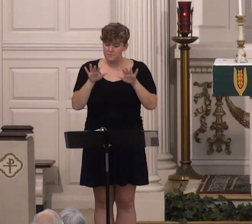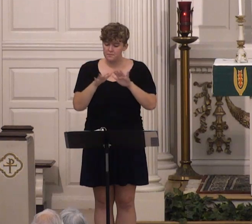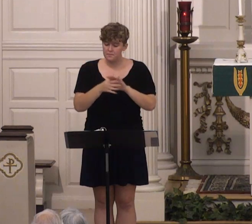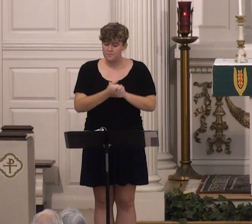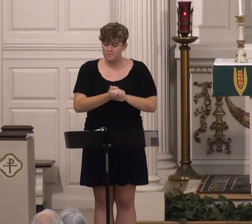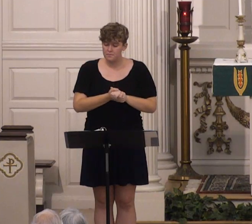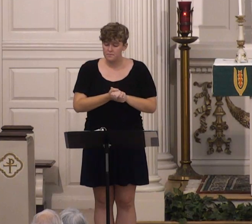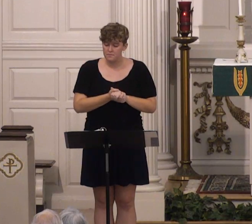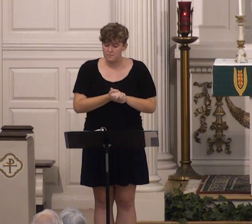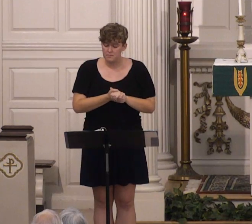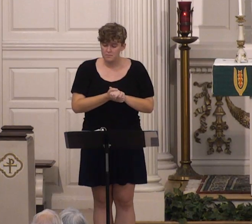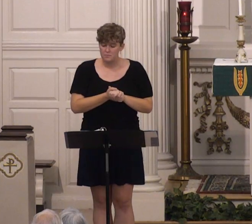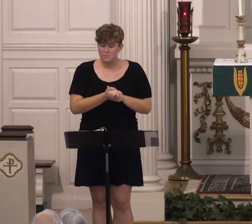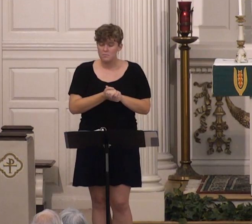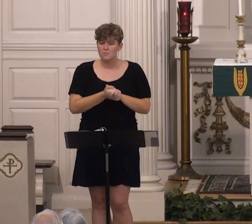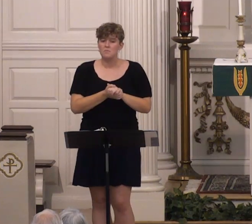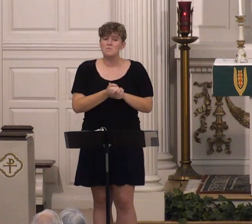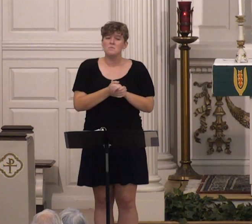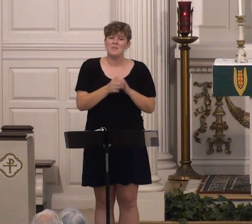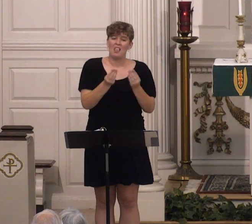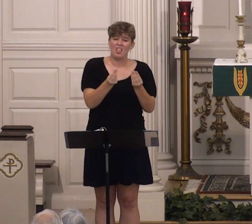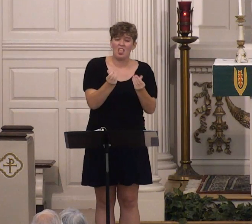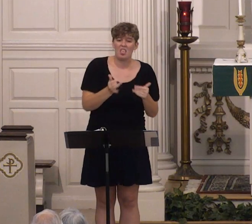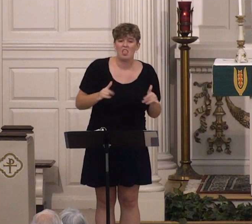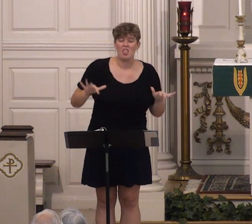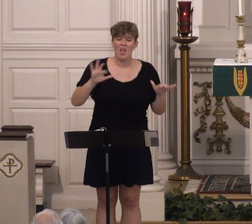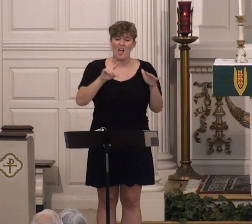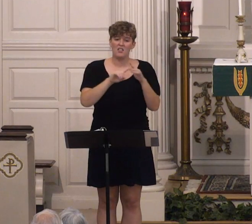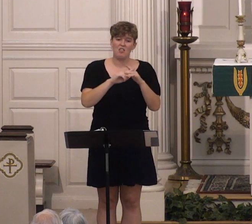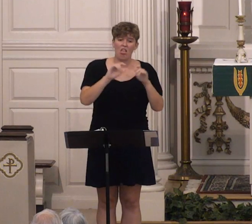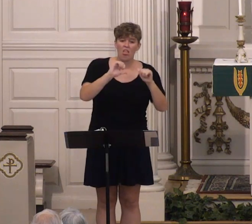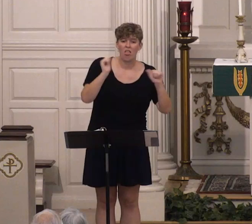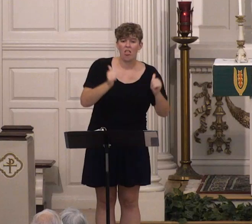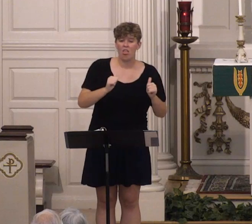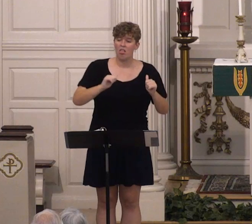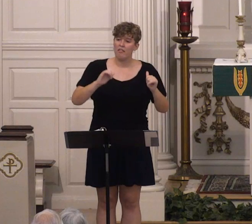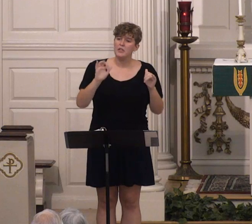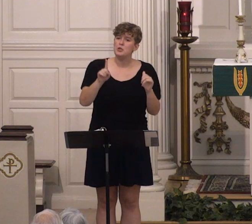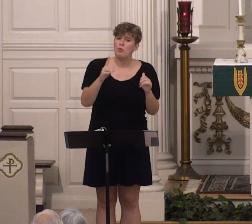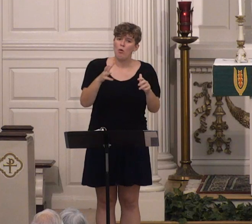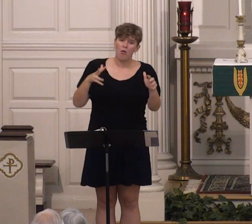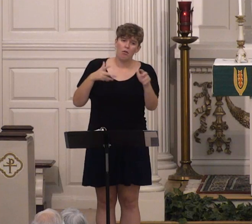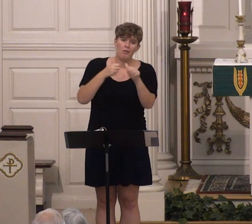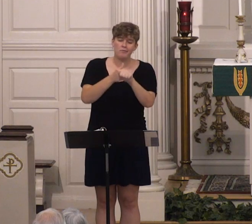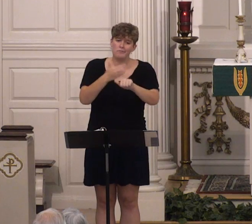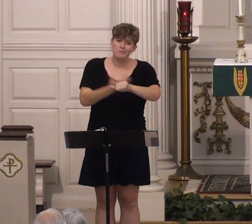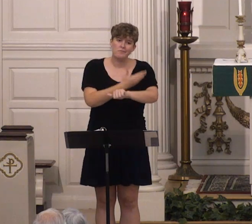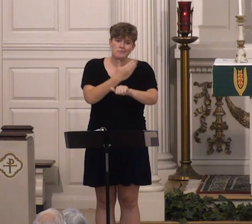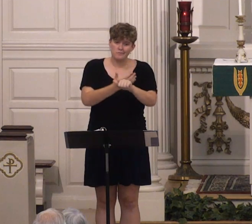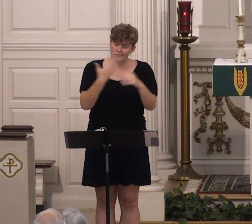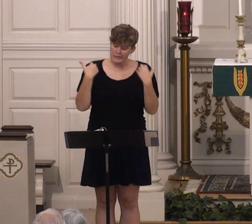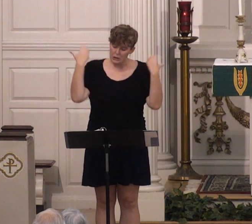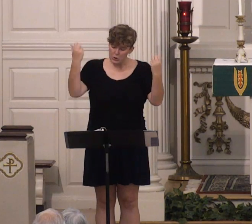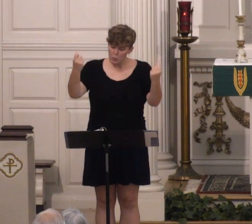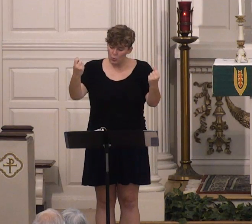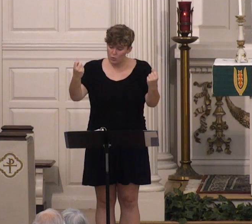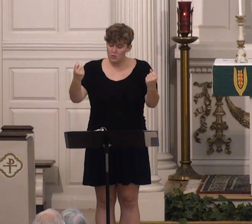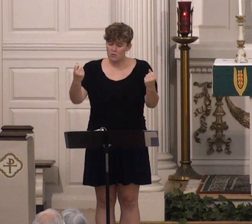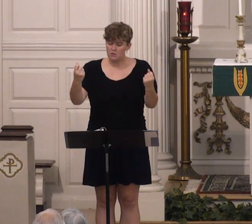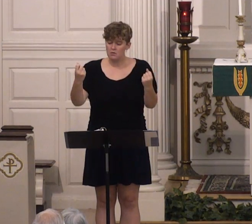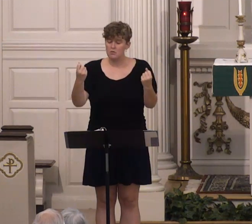your inheritance. You restored the land when it